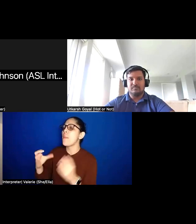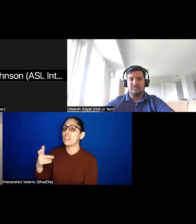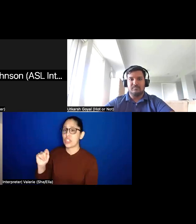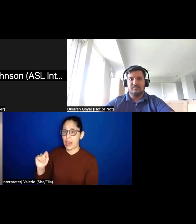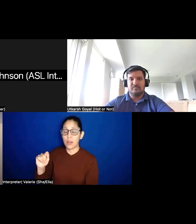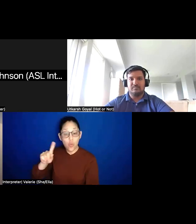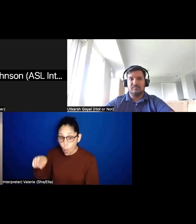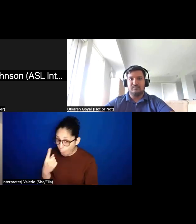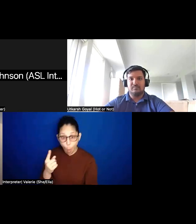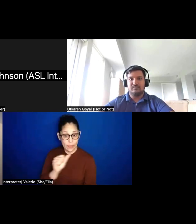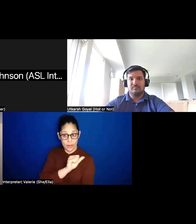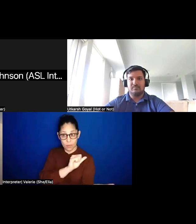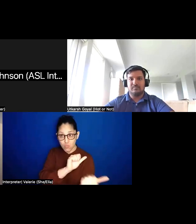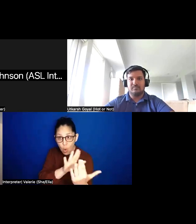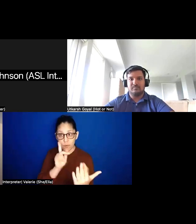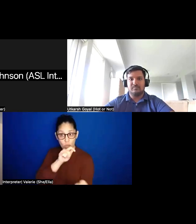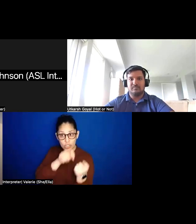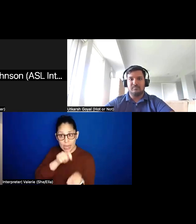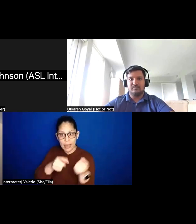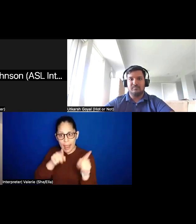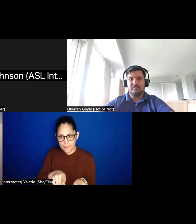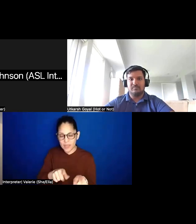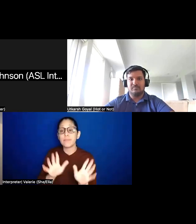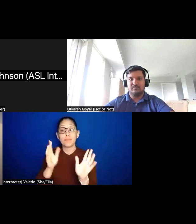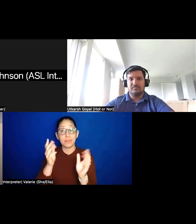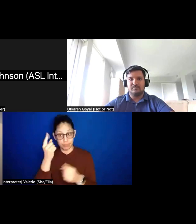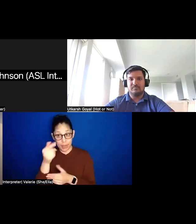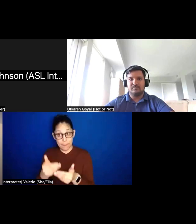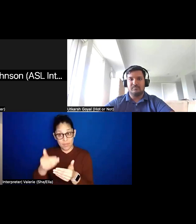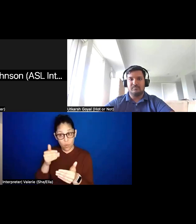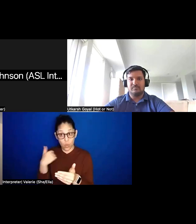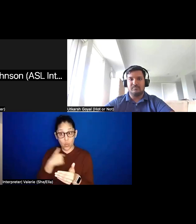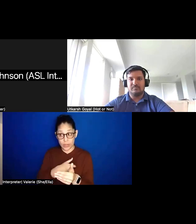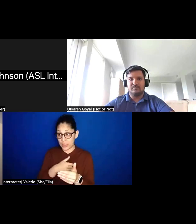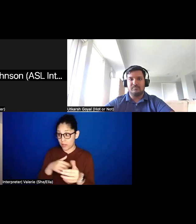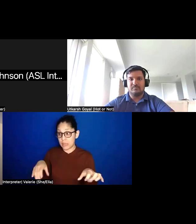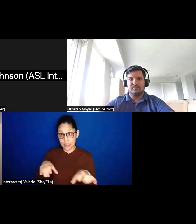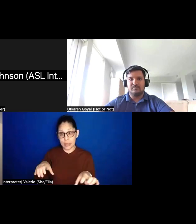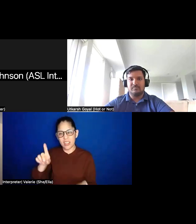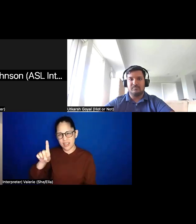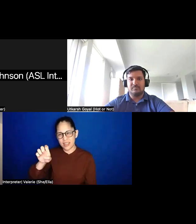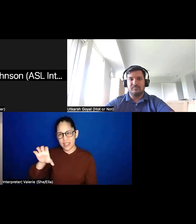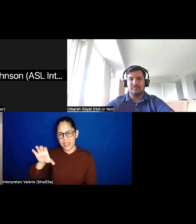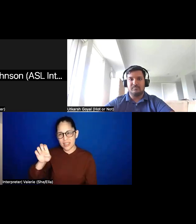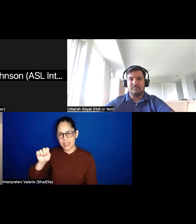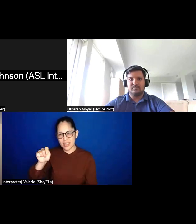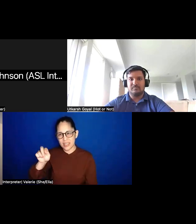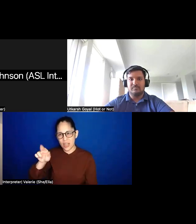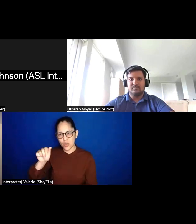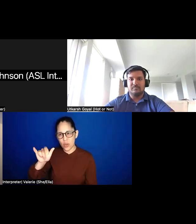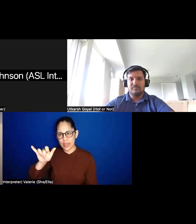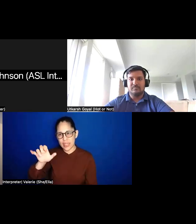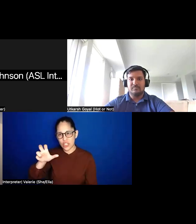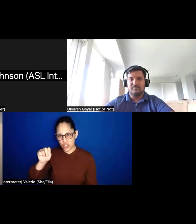can be made. So before we did that decentralization sale, the three of us on the dev team, we had